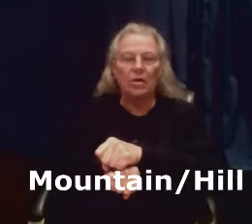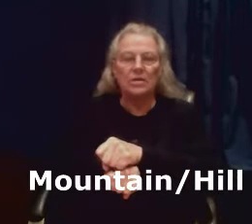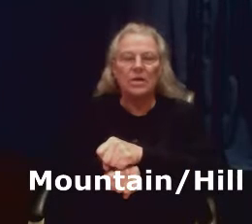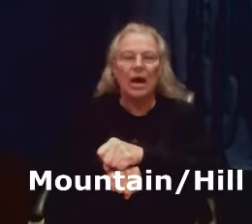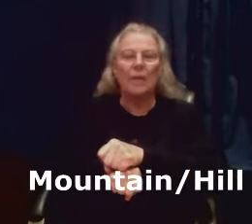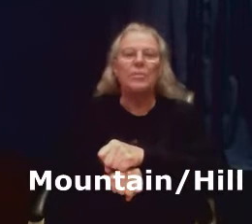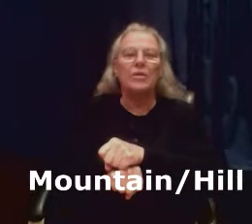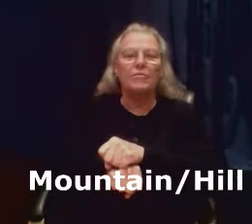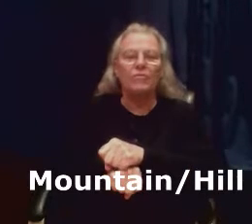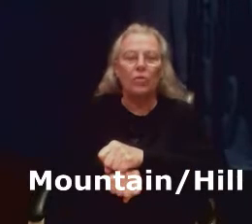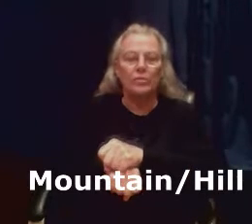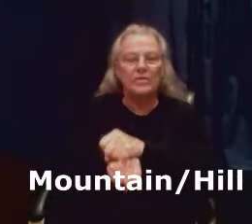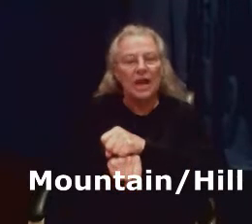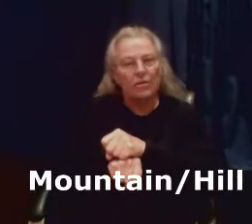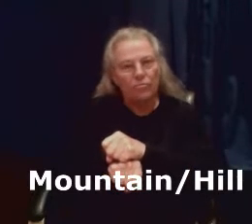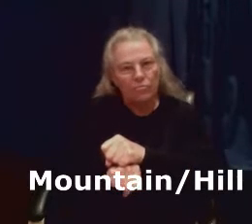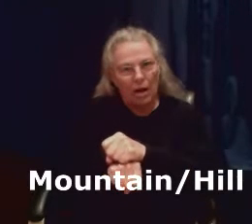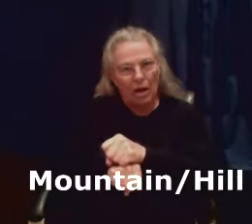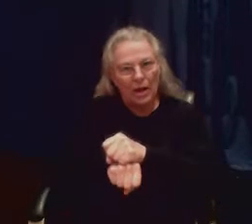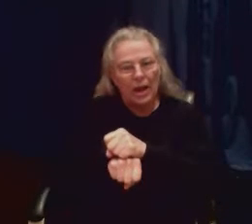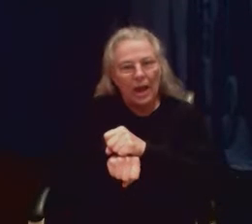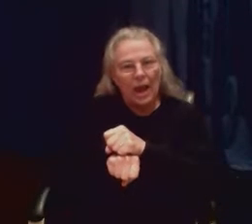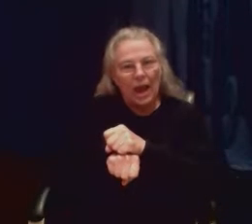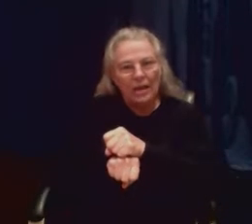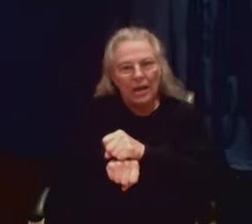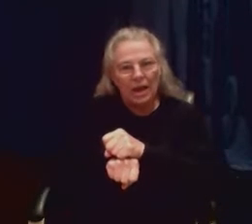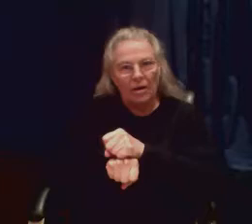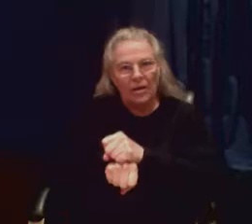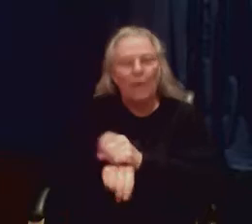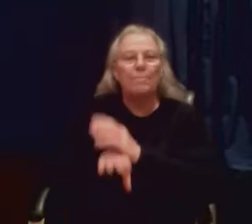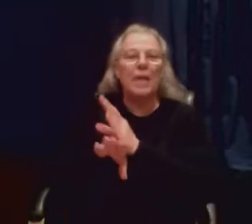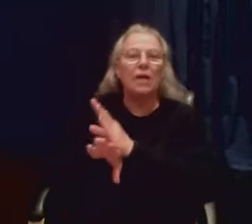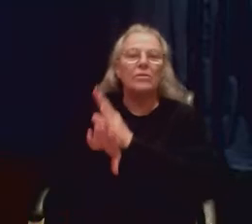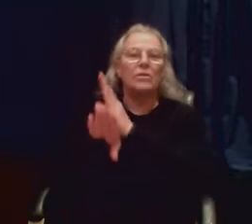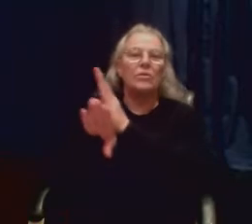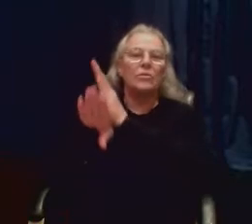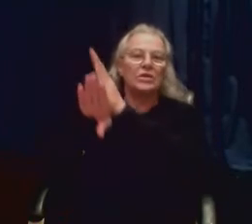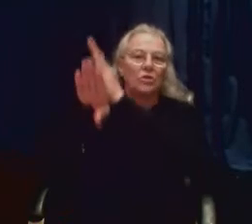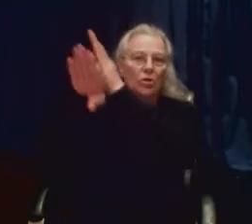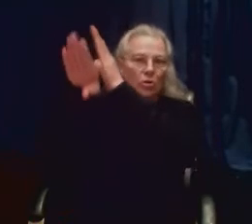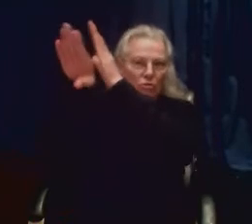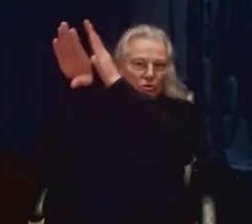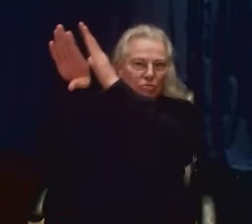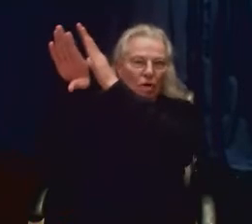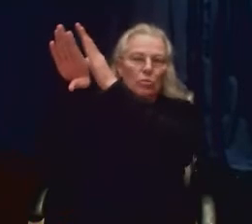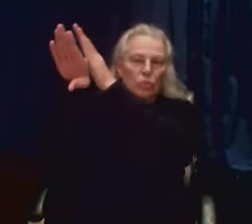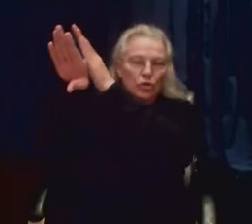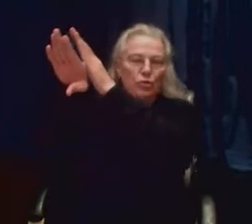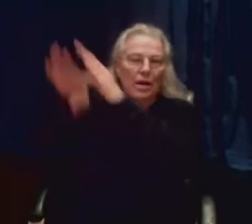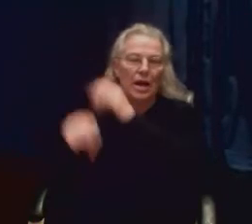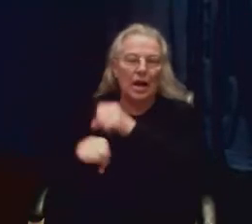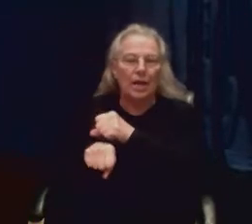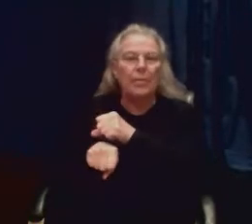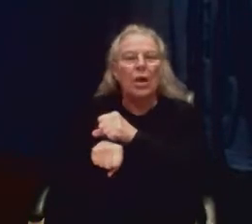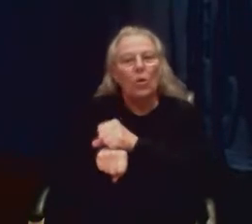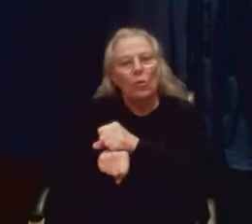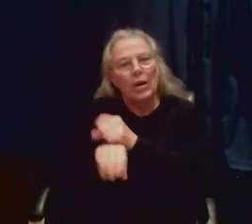on top, forms a rock. Now, a mountain is going to go almost straight up, where